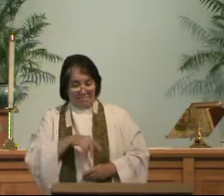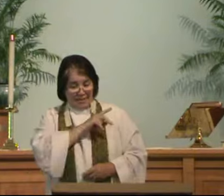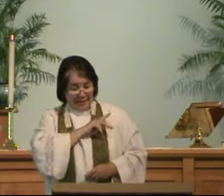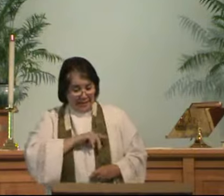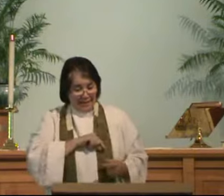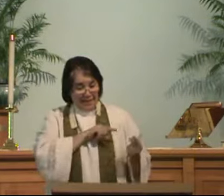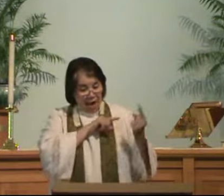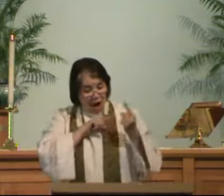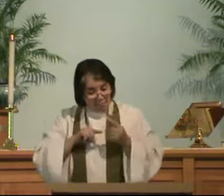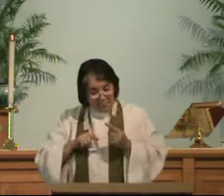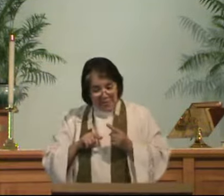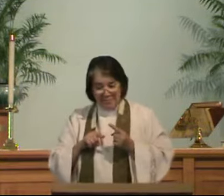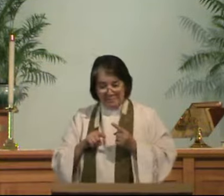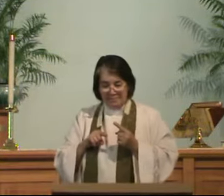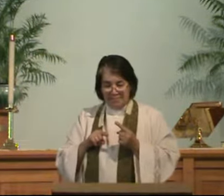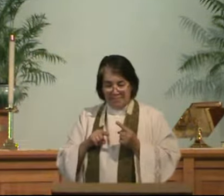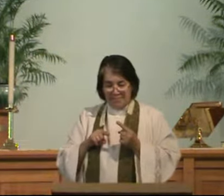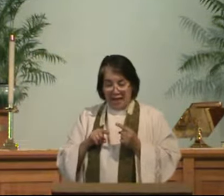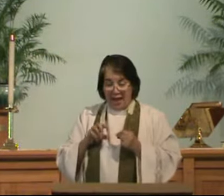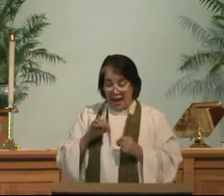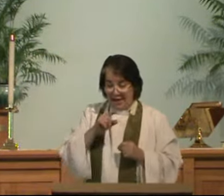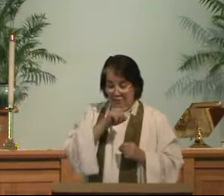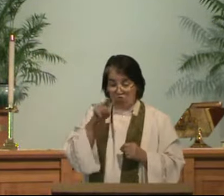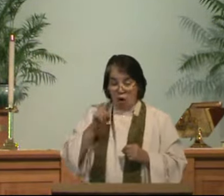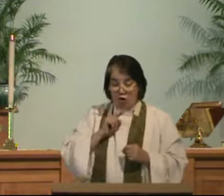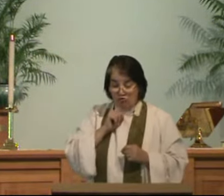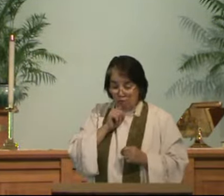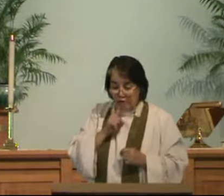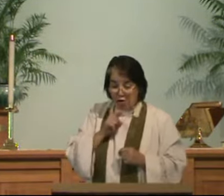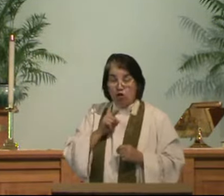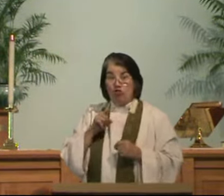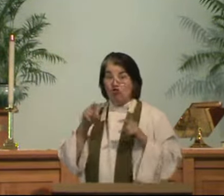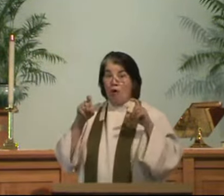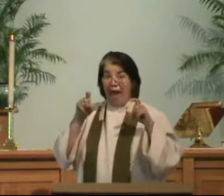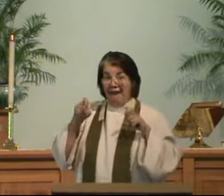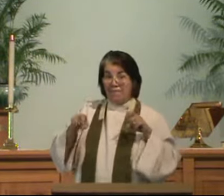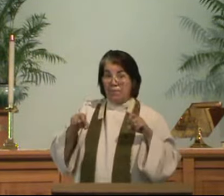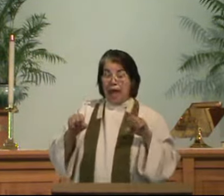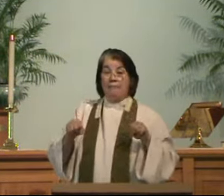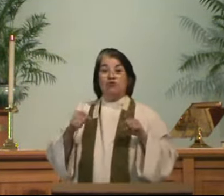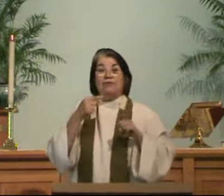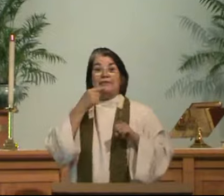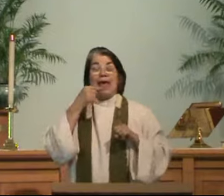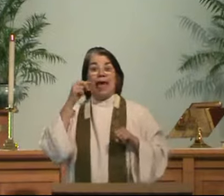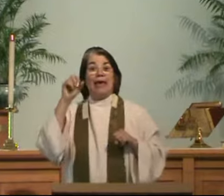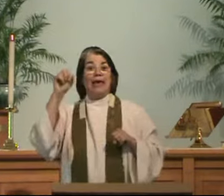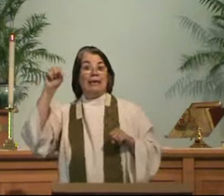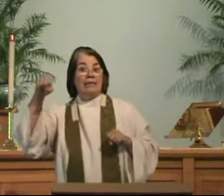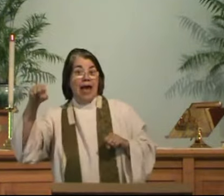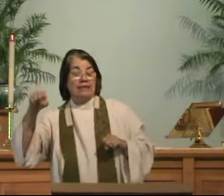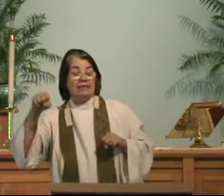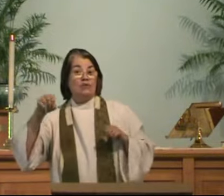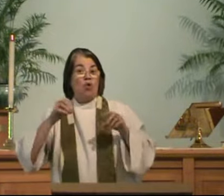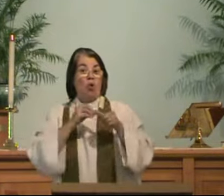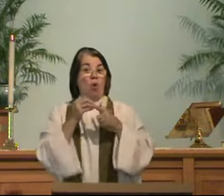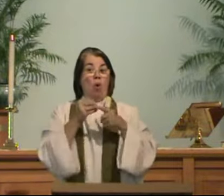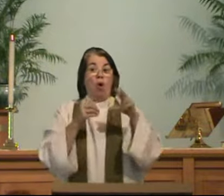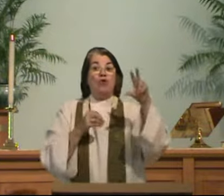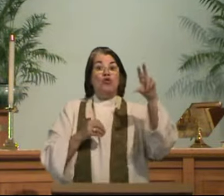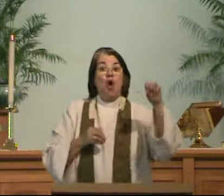The king comes, and if you are real, you have to be able to say yes or no.